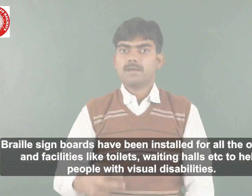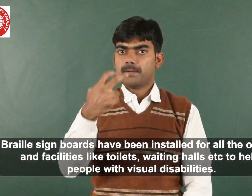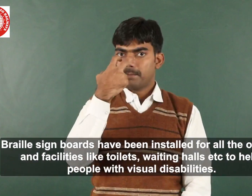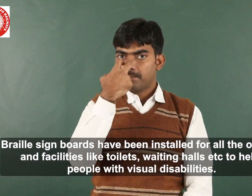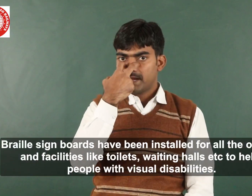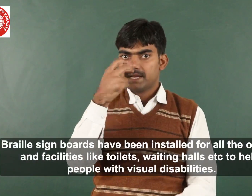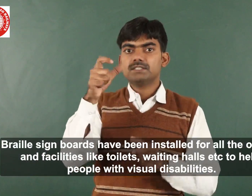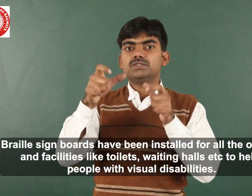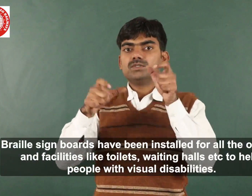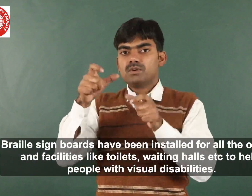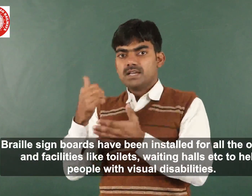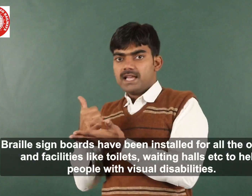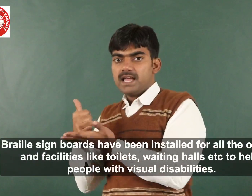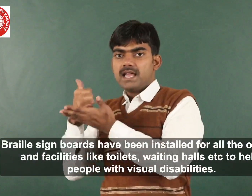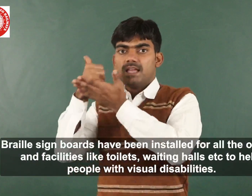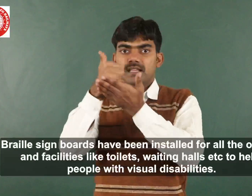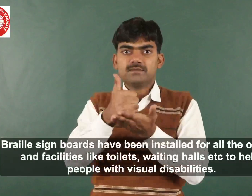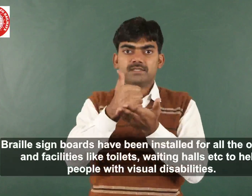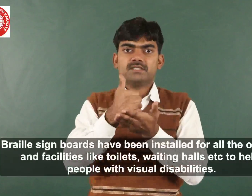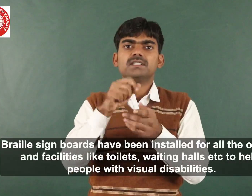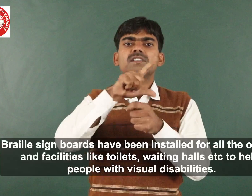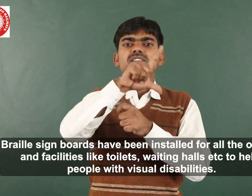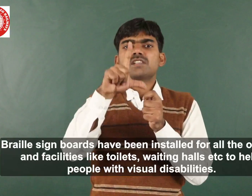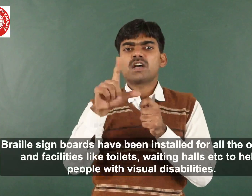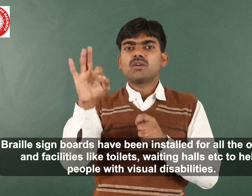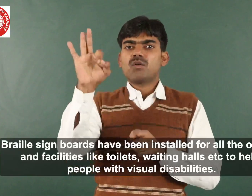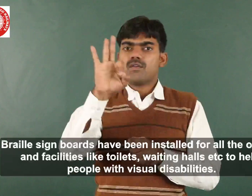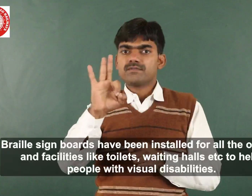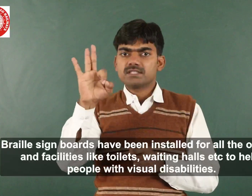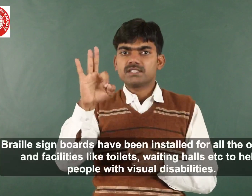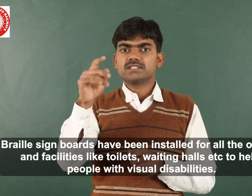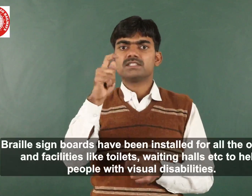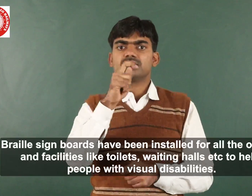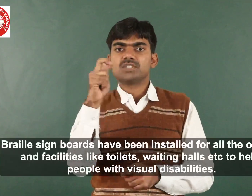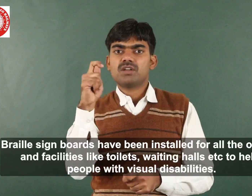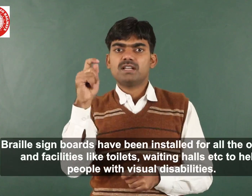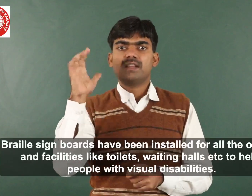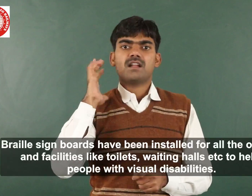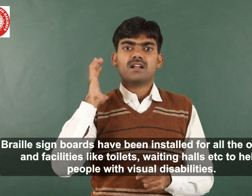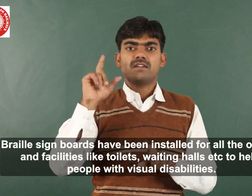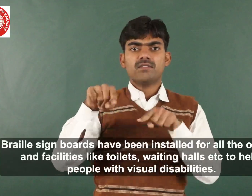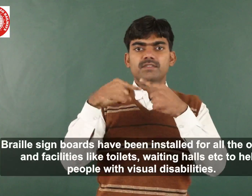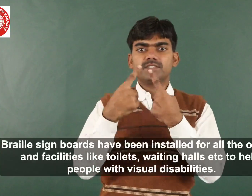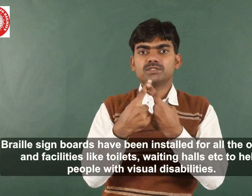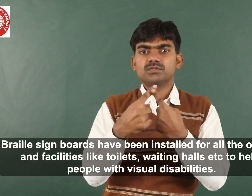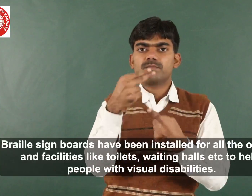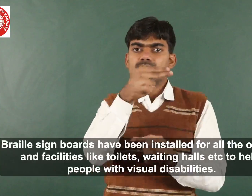Braille signboards have been installed for all the offices and facilities like